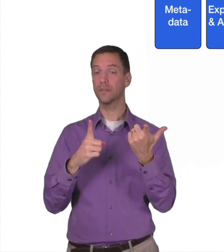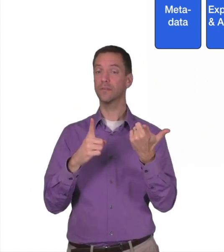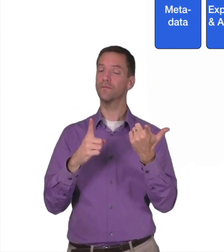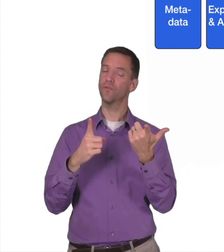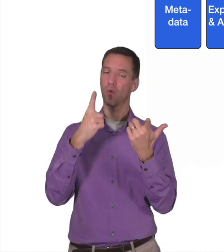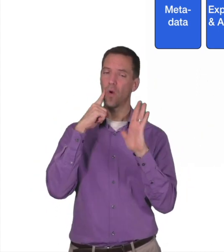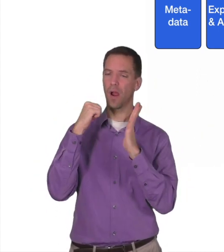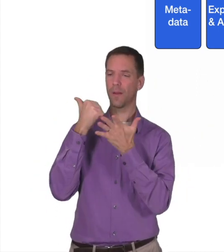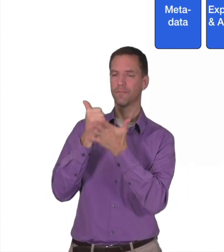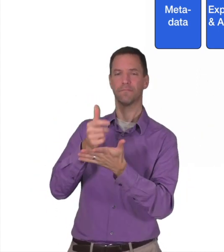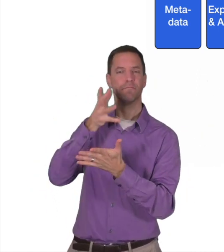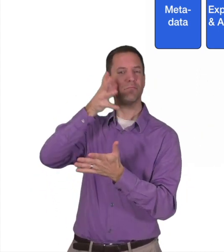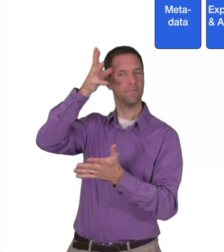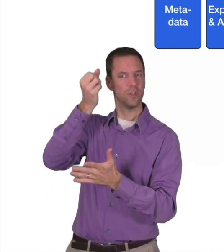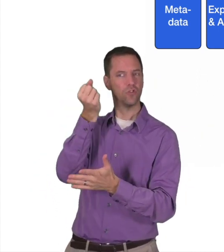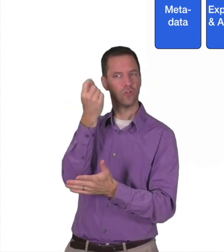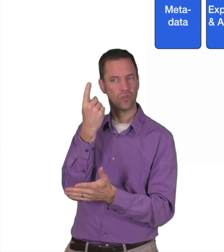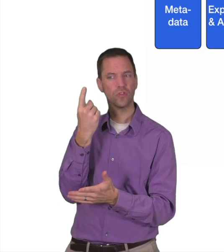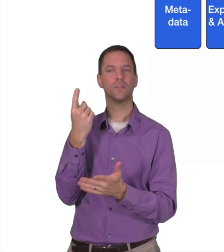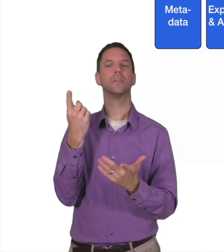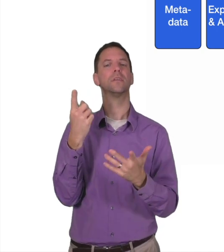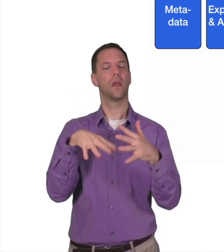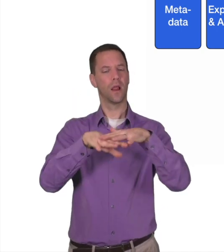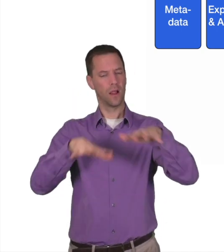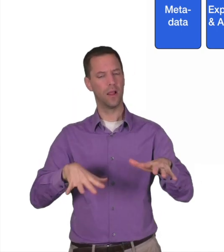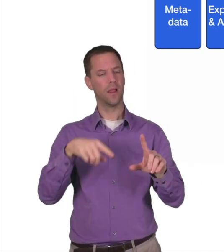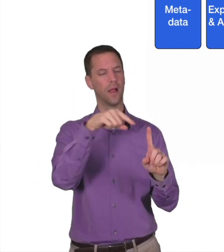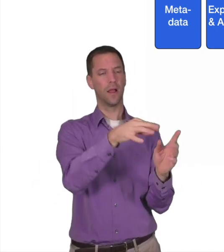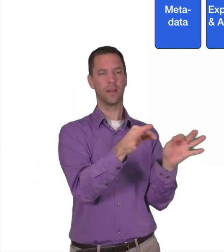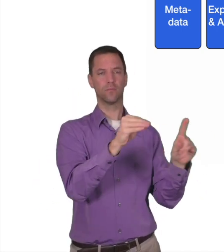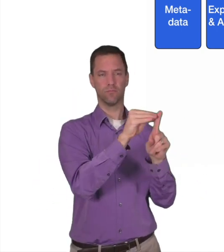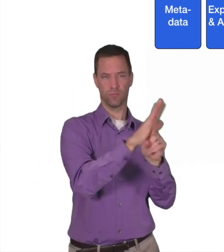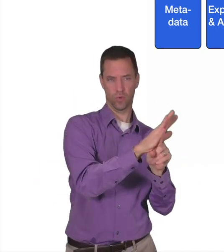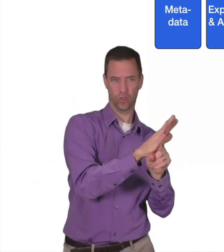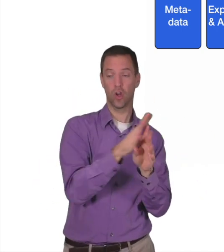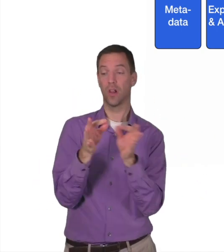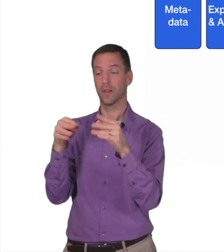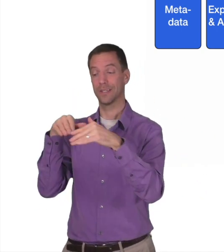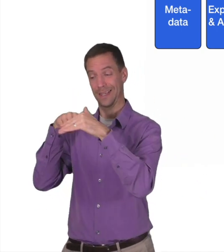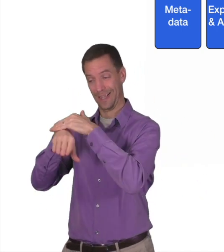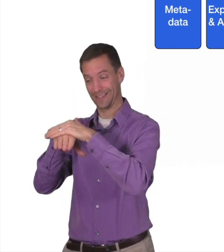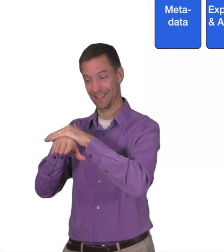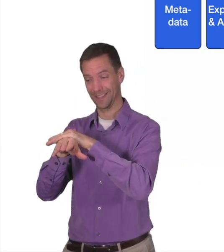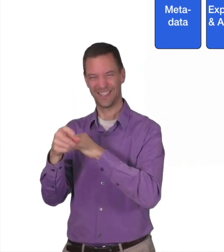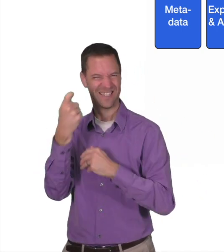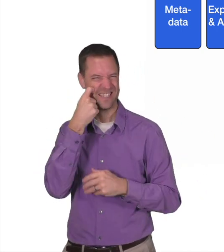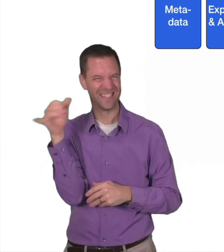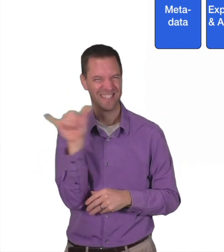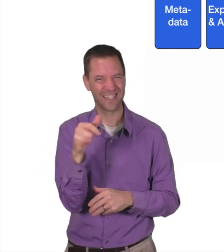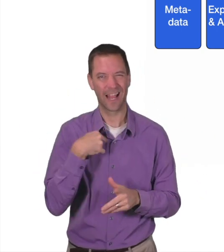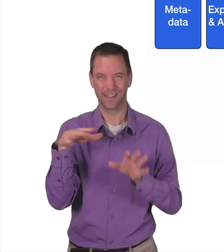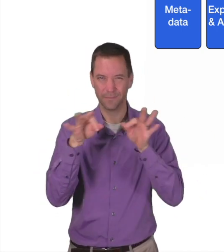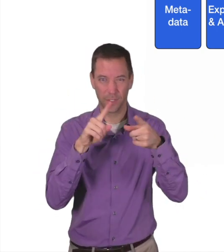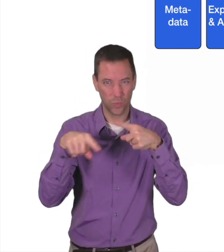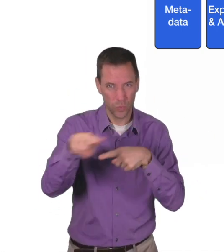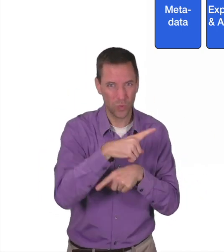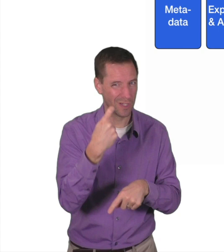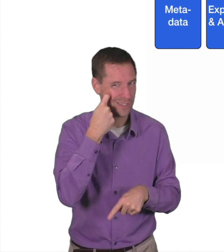and then there's a screen that's designed to help parents understand the difference between language exposure and language access, just